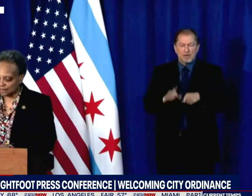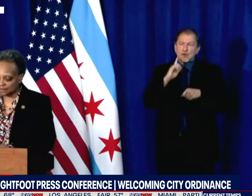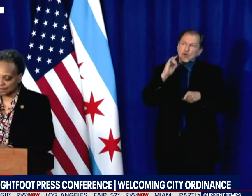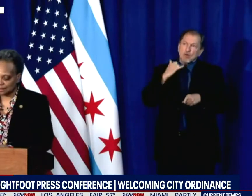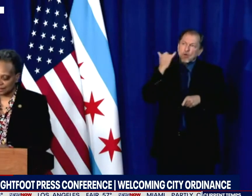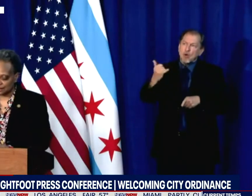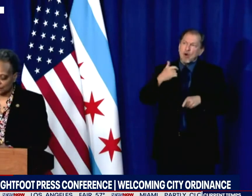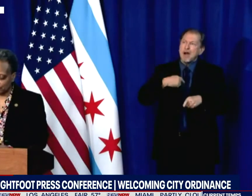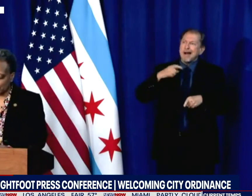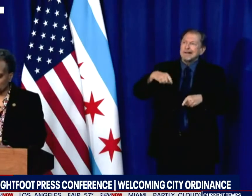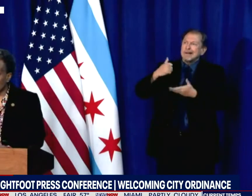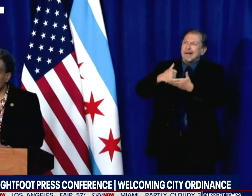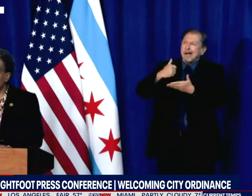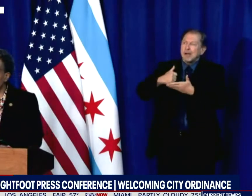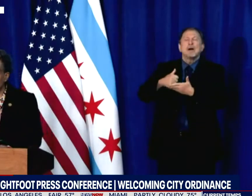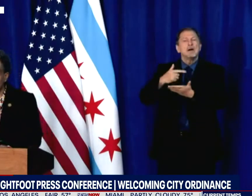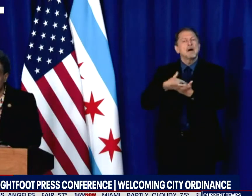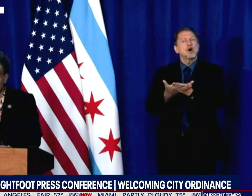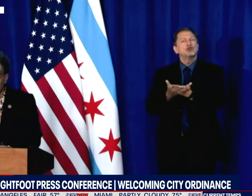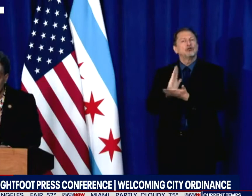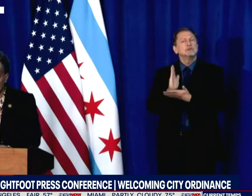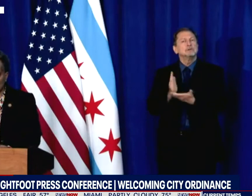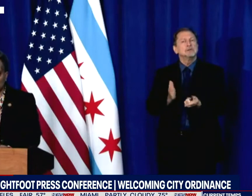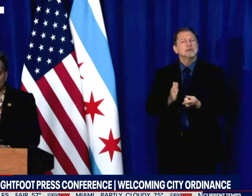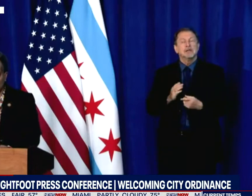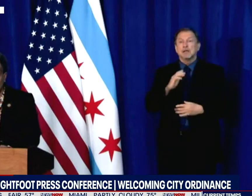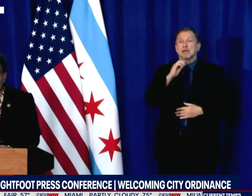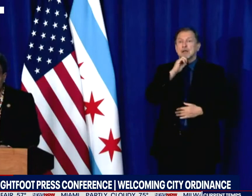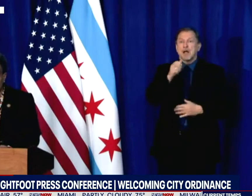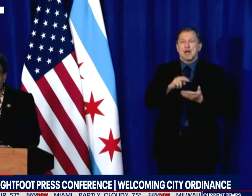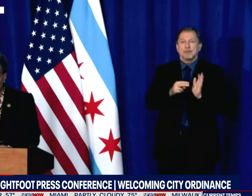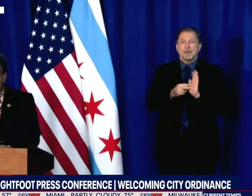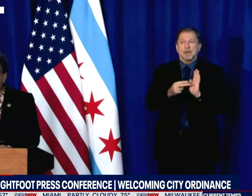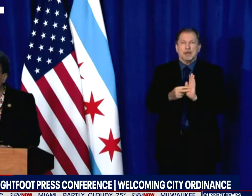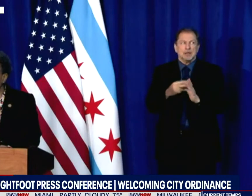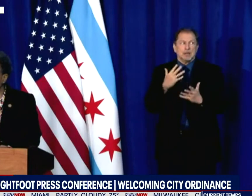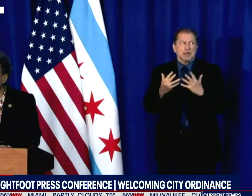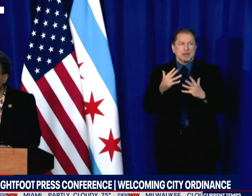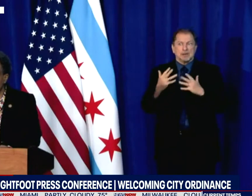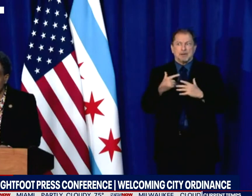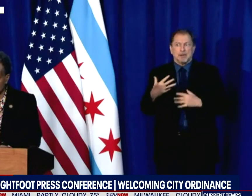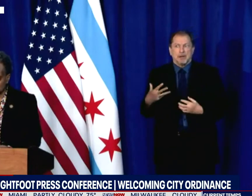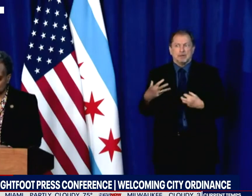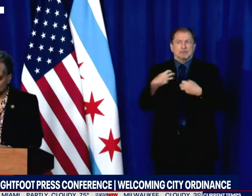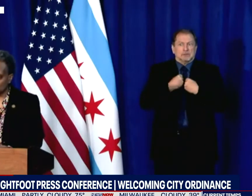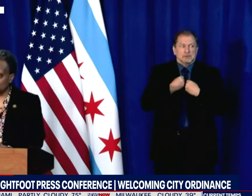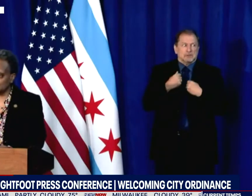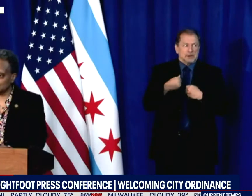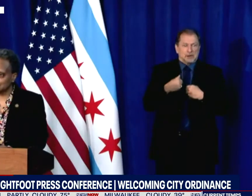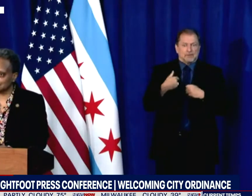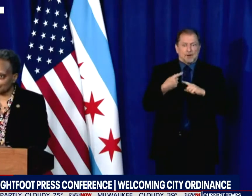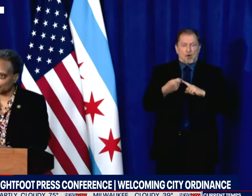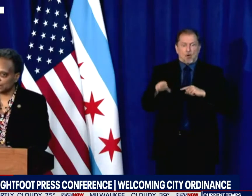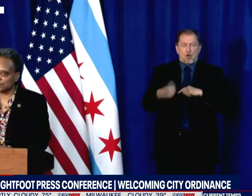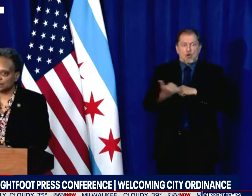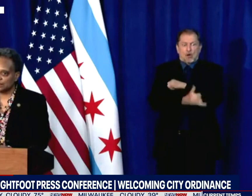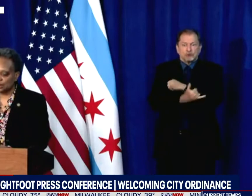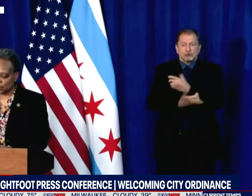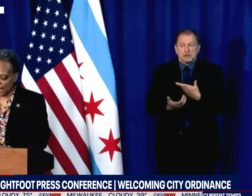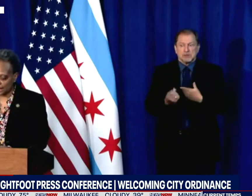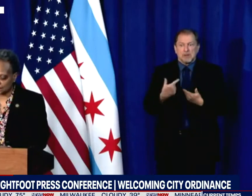is their right, that they will not be putting themselves or their families or their communities in danger of being